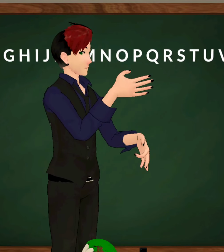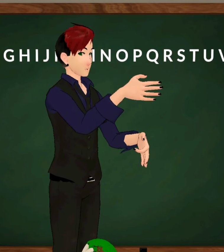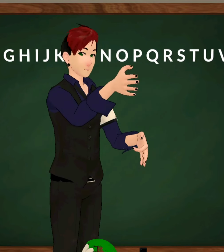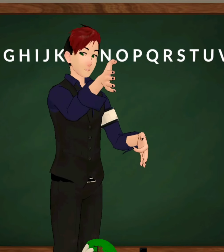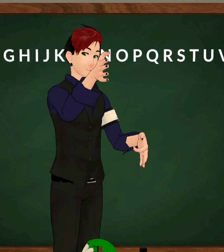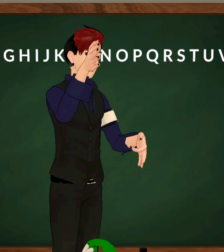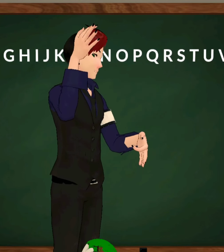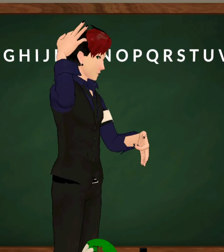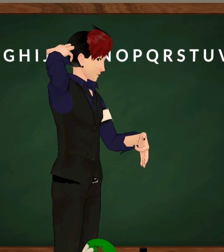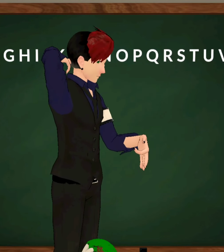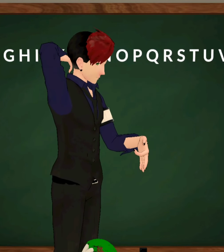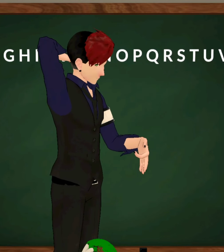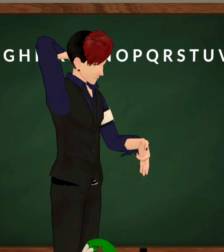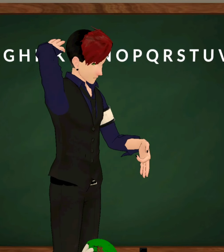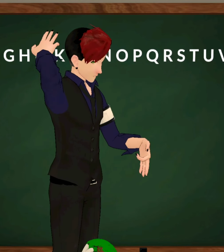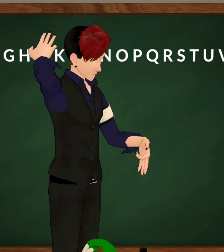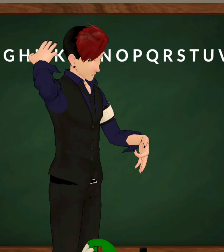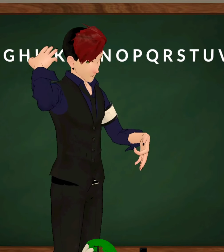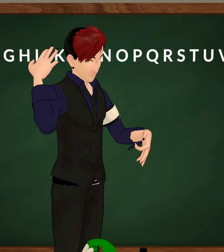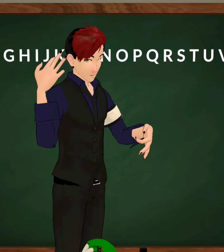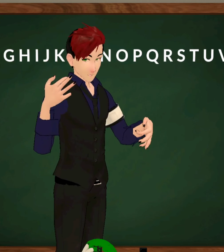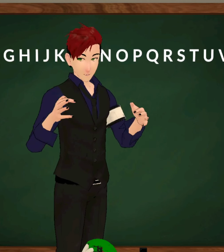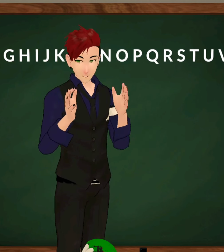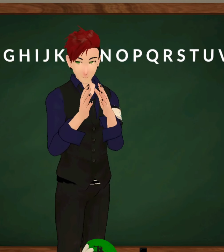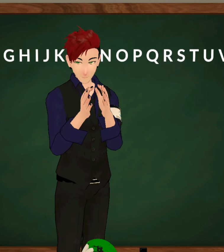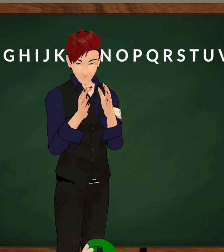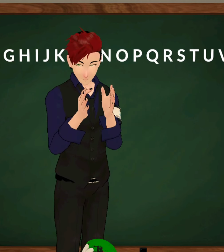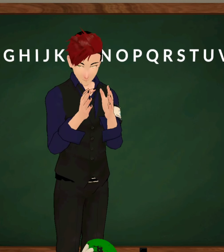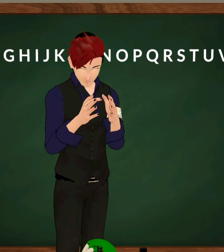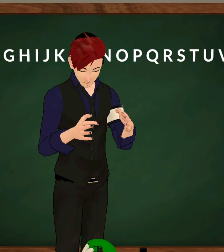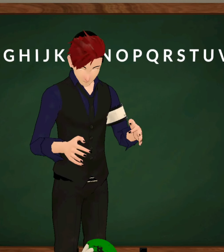if you want to go and sit down, and then we'll get on to our next little bit. Okay.